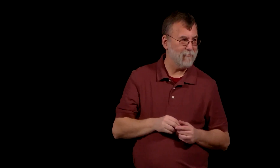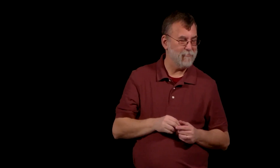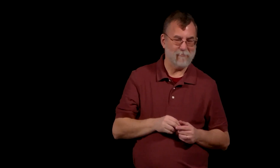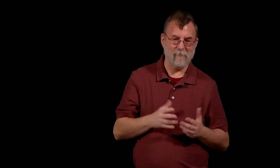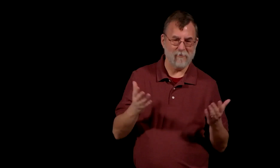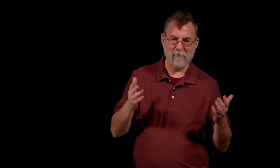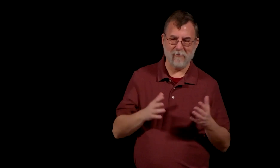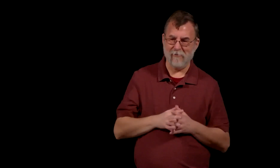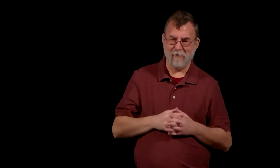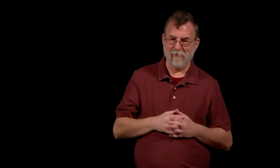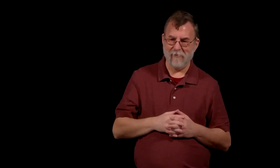knows.